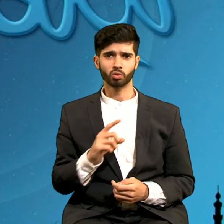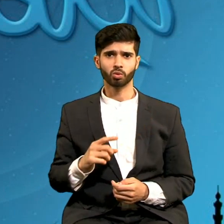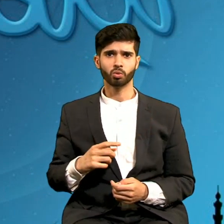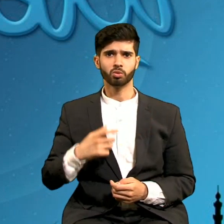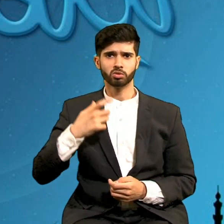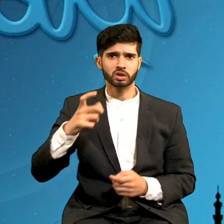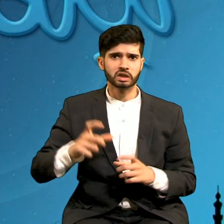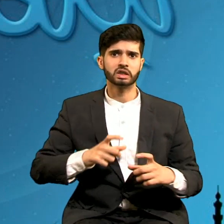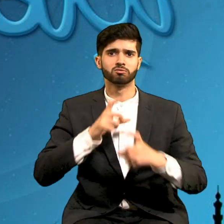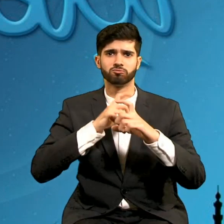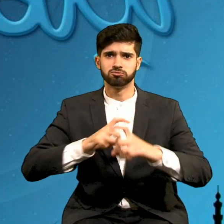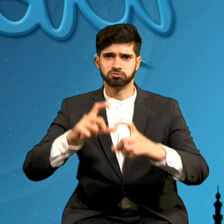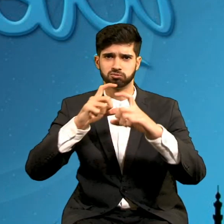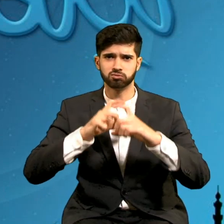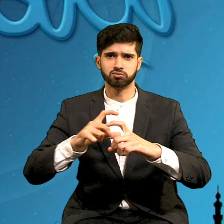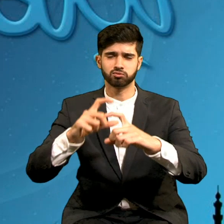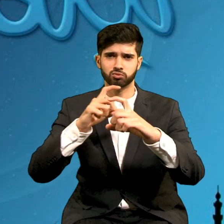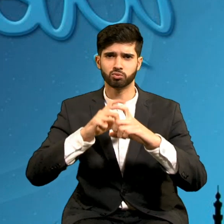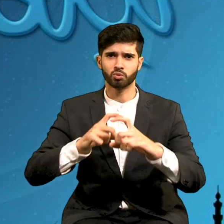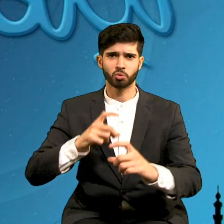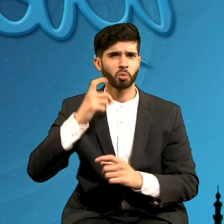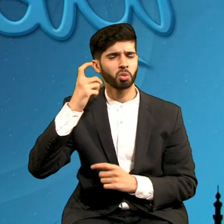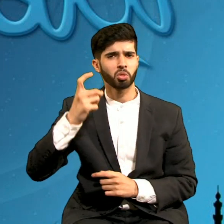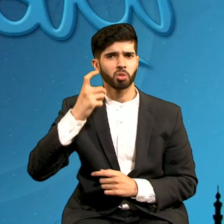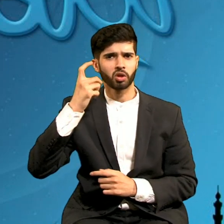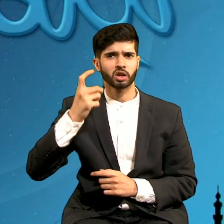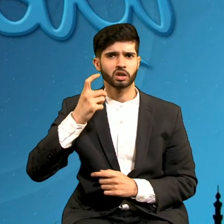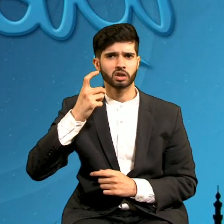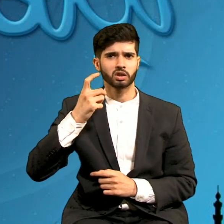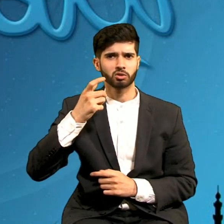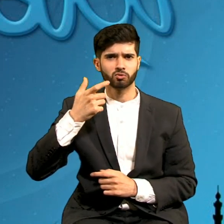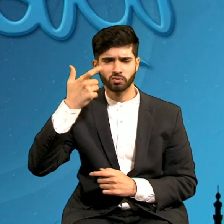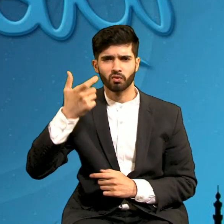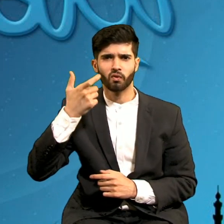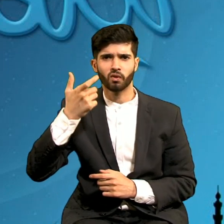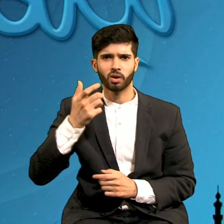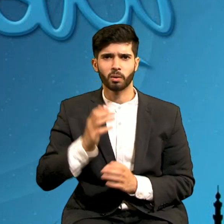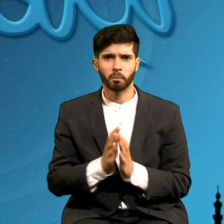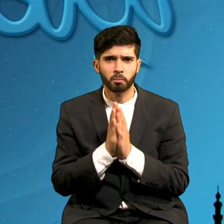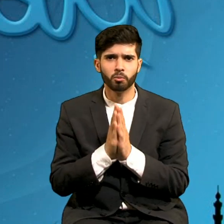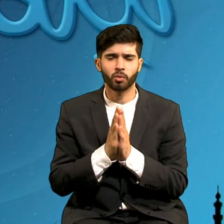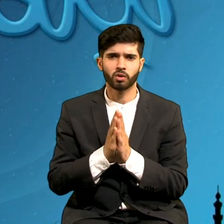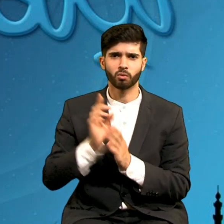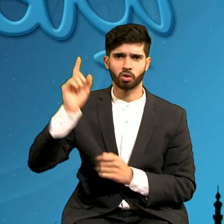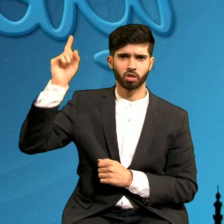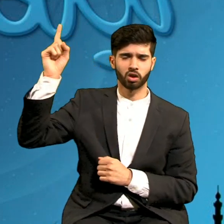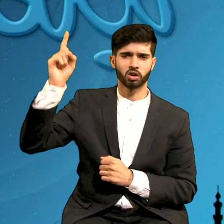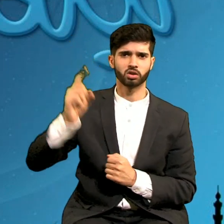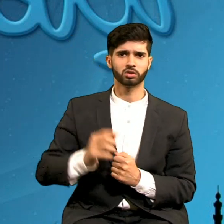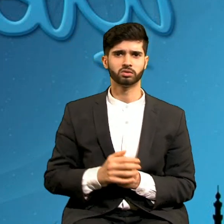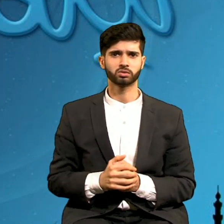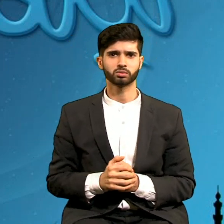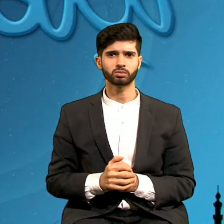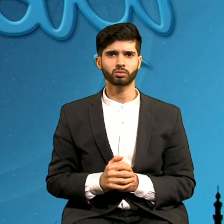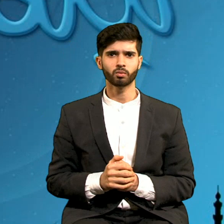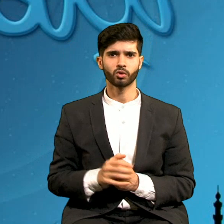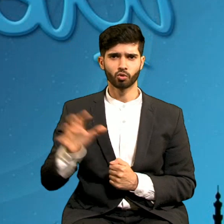deeds. Let us not forget our mu'mineen, brothers and sisters, our parents, and the dear and near ones